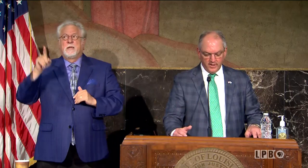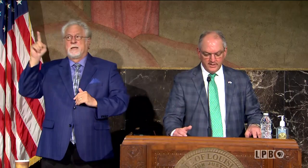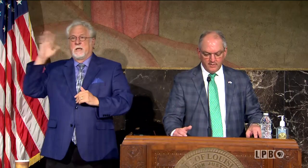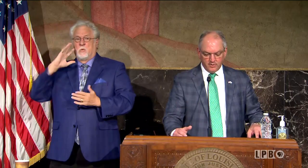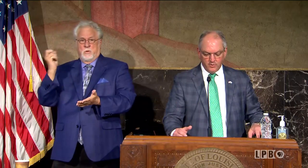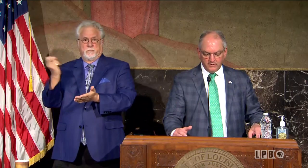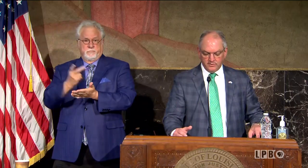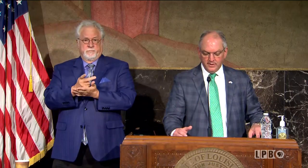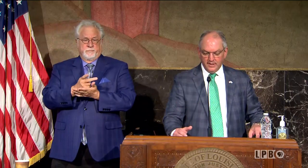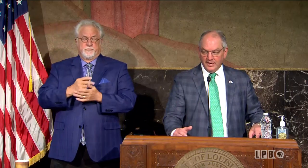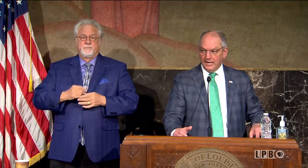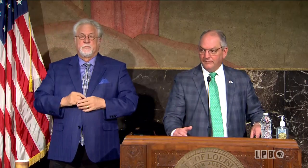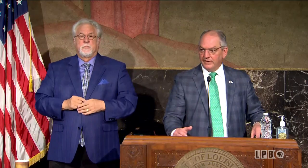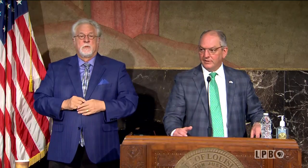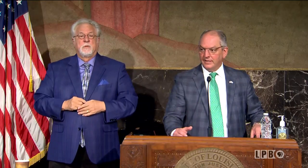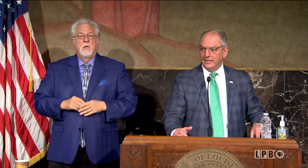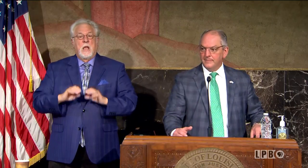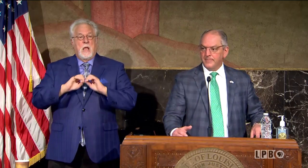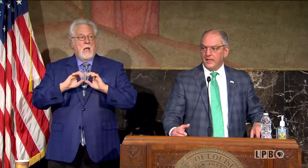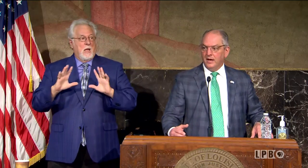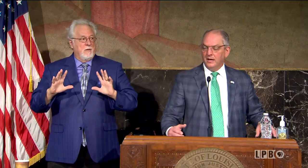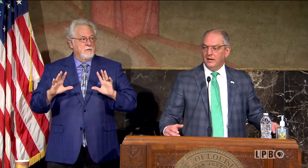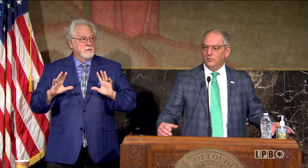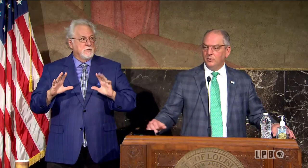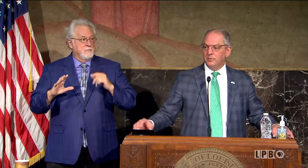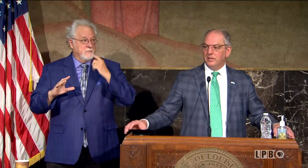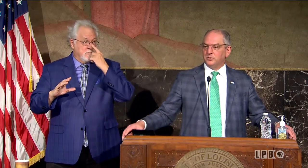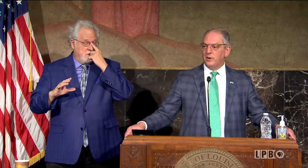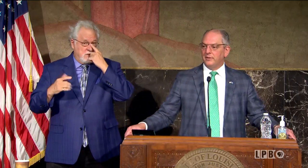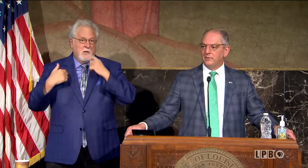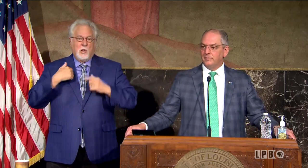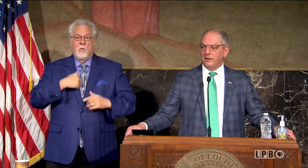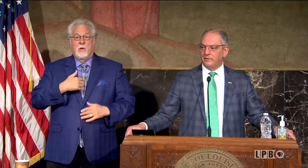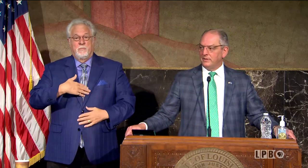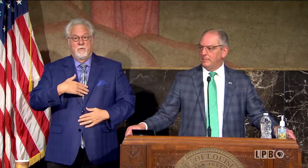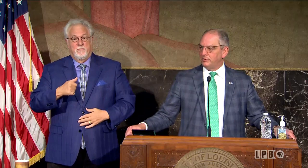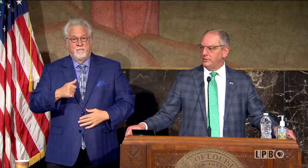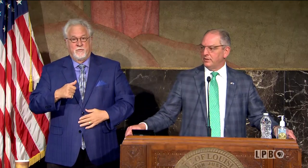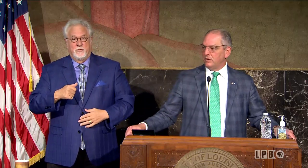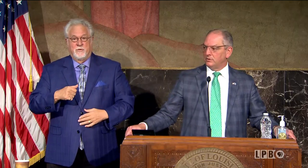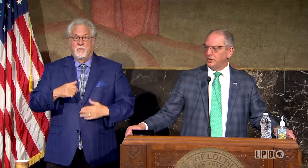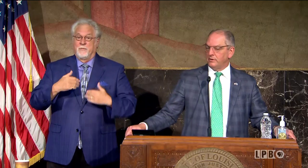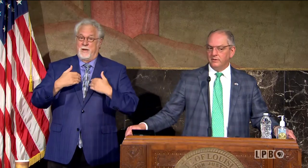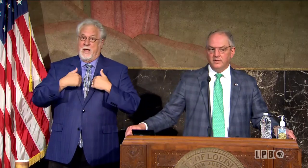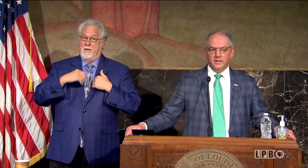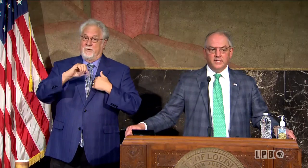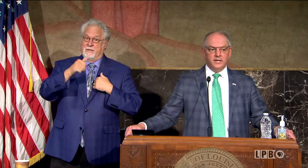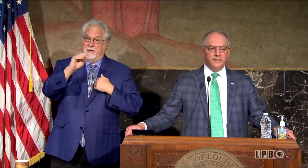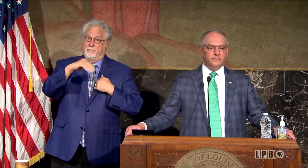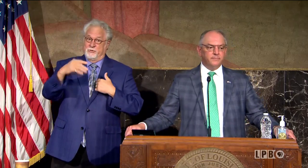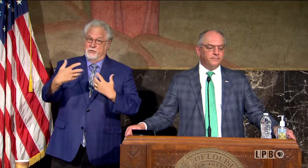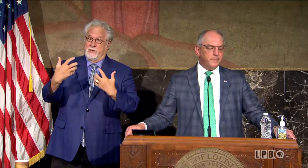will grant that request. Obviously, we would much rather bear the 10% cost share